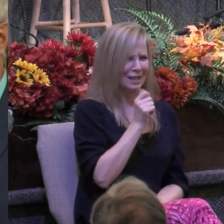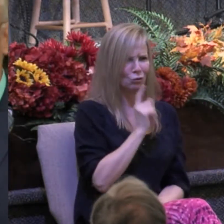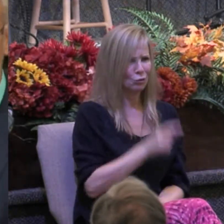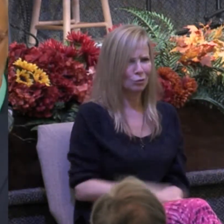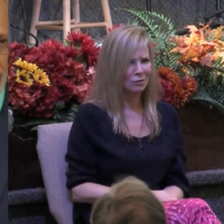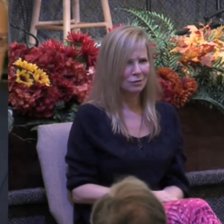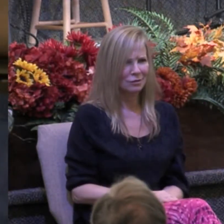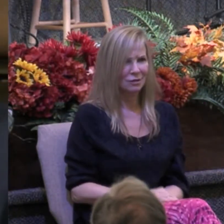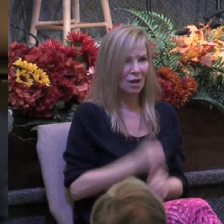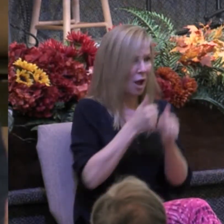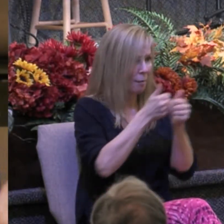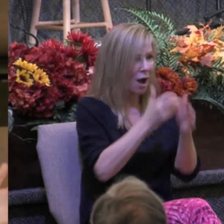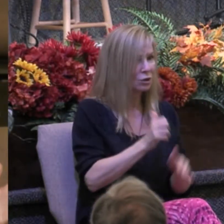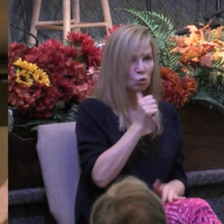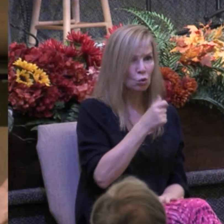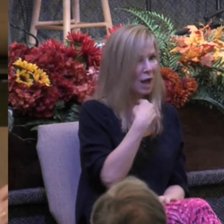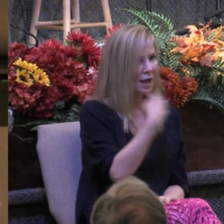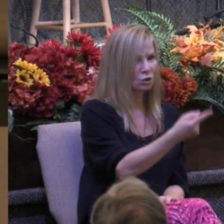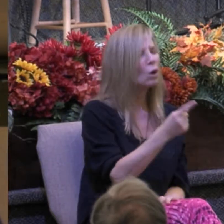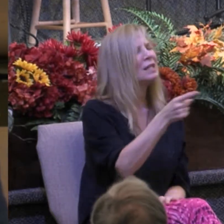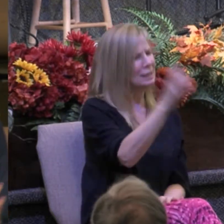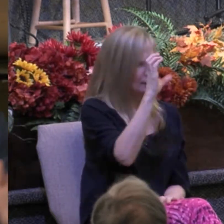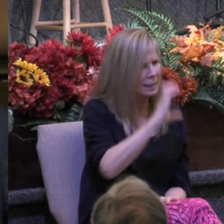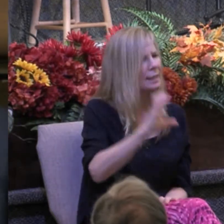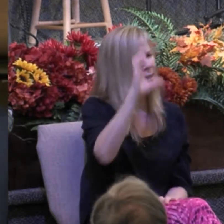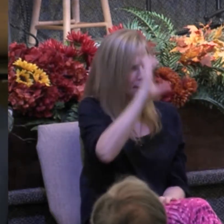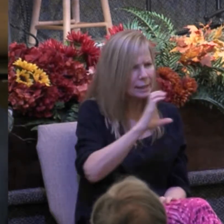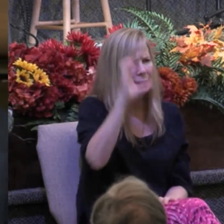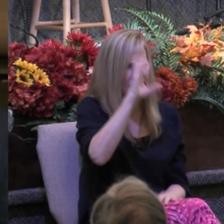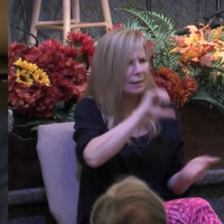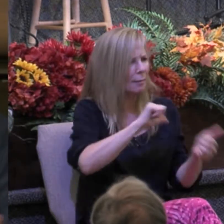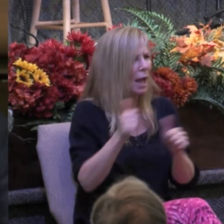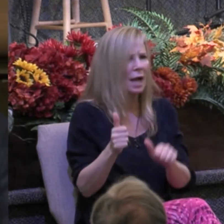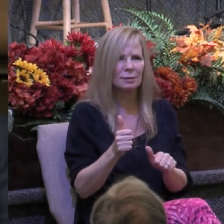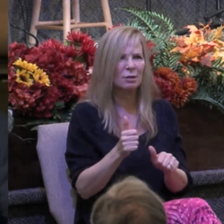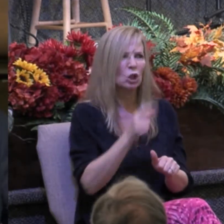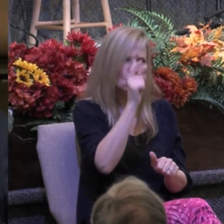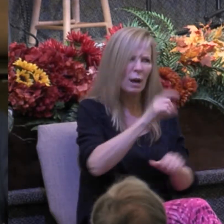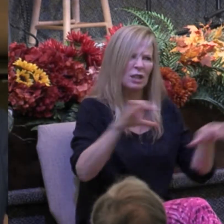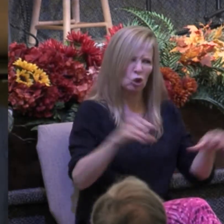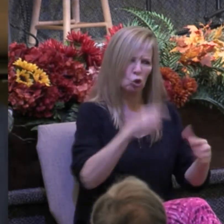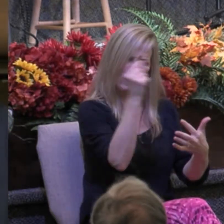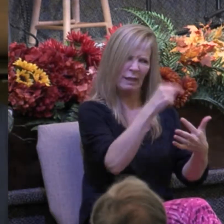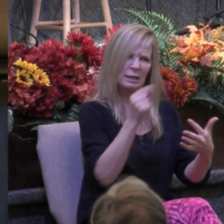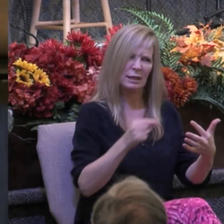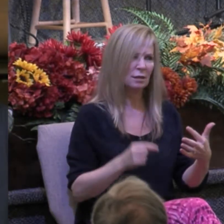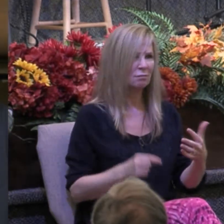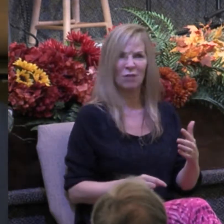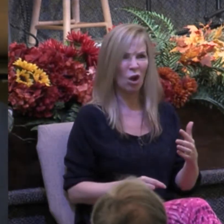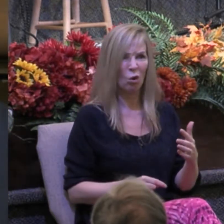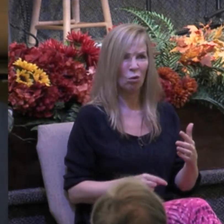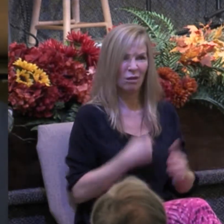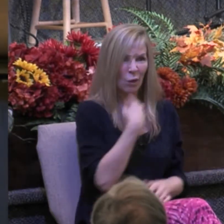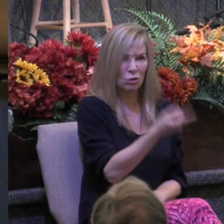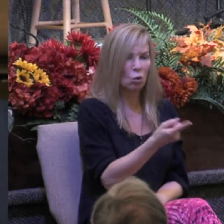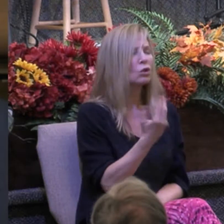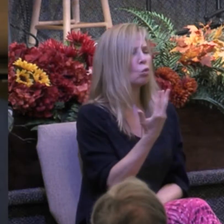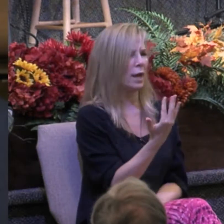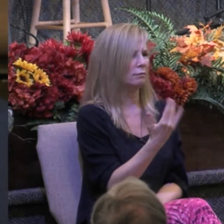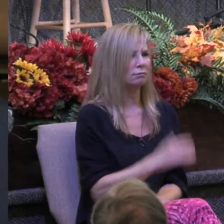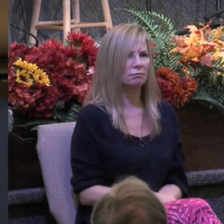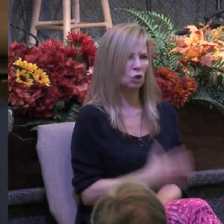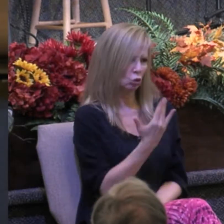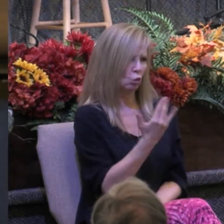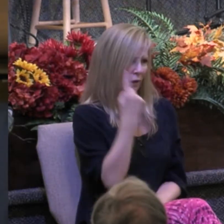seek the baptism. They weren't told to do anything to get the baptism. Just wait. That's all. Just wait for it to